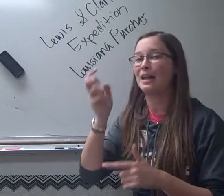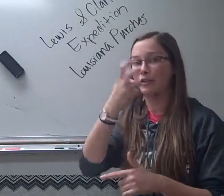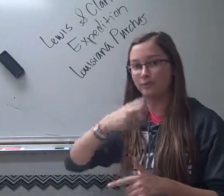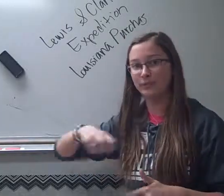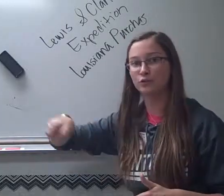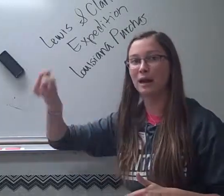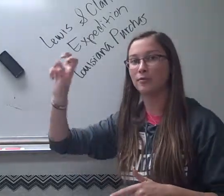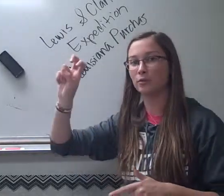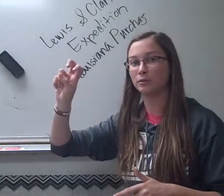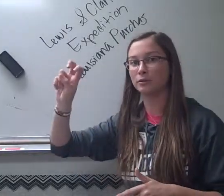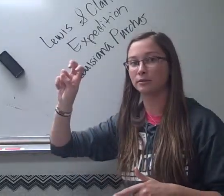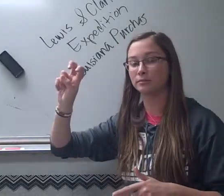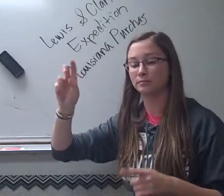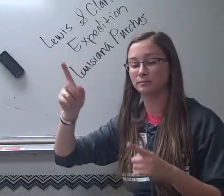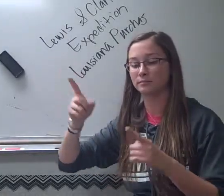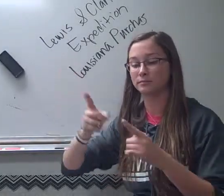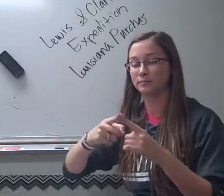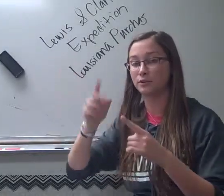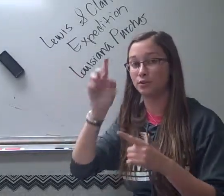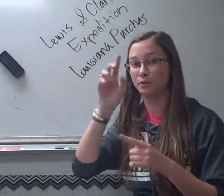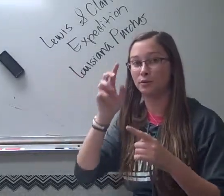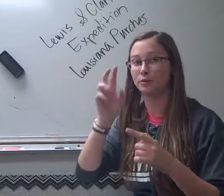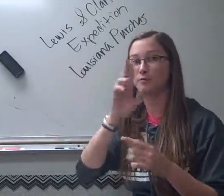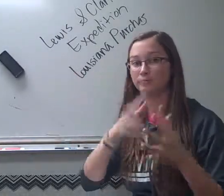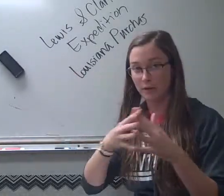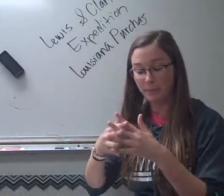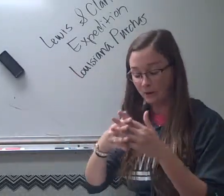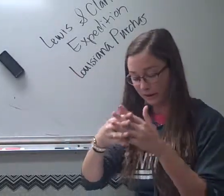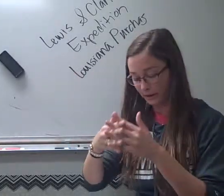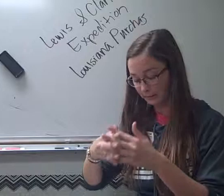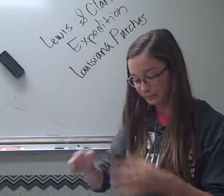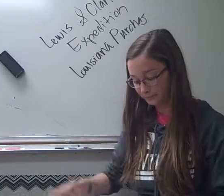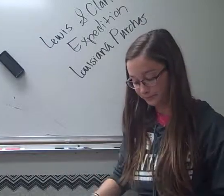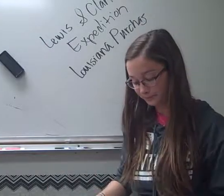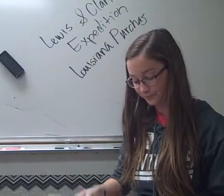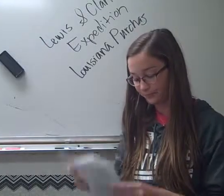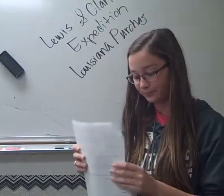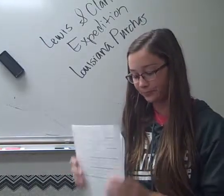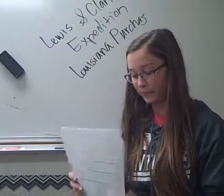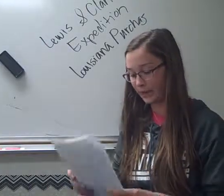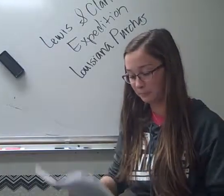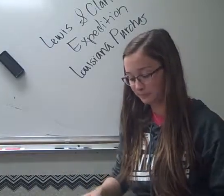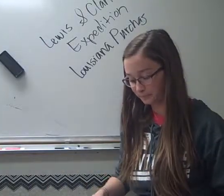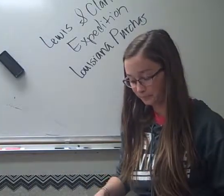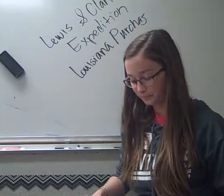then they traveled to America. Okay.